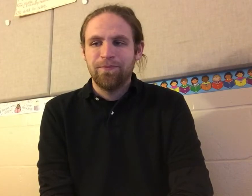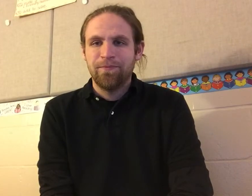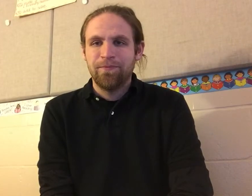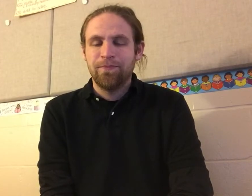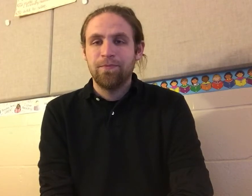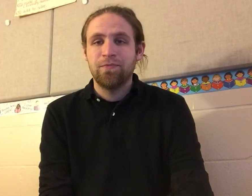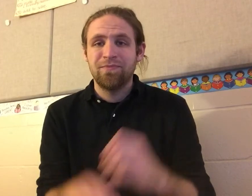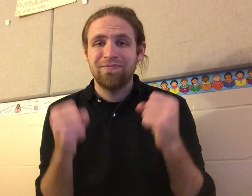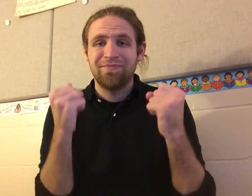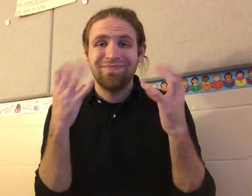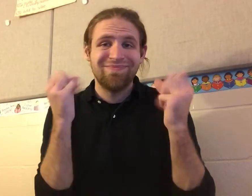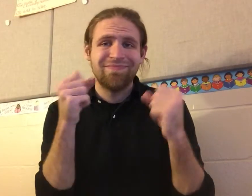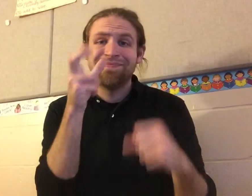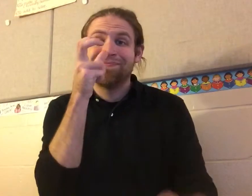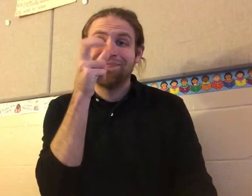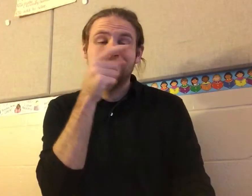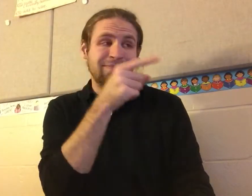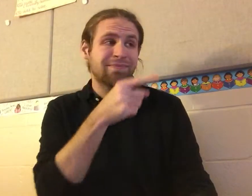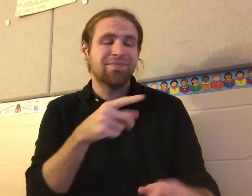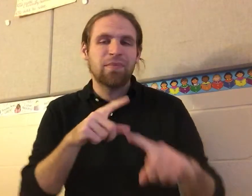Many insects depend on plants to live.